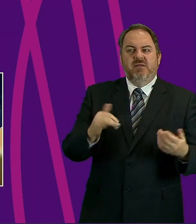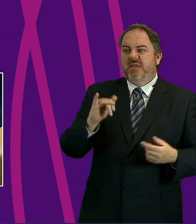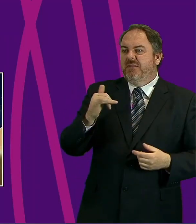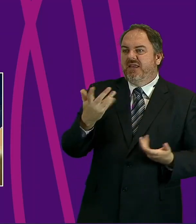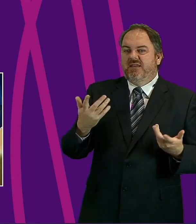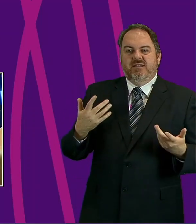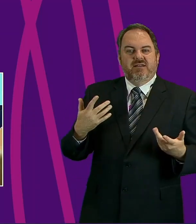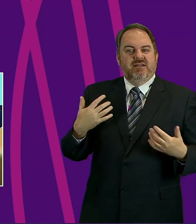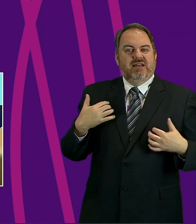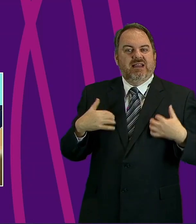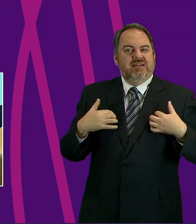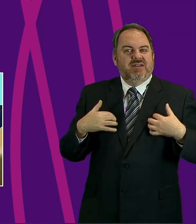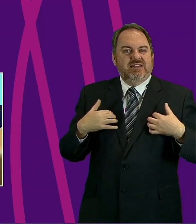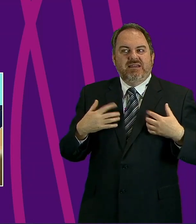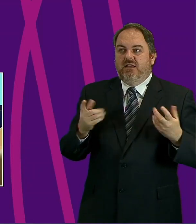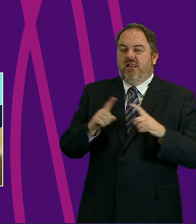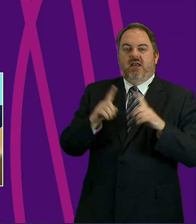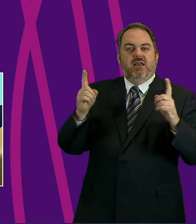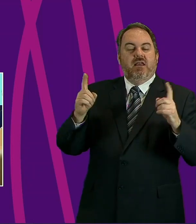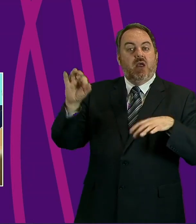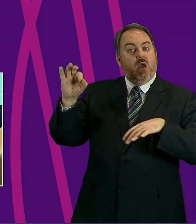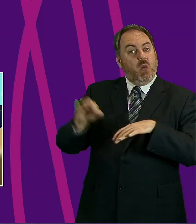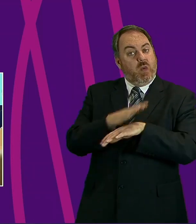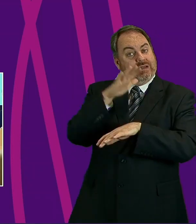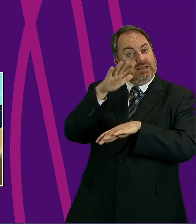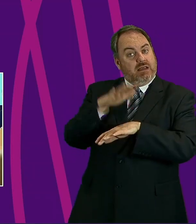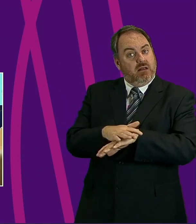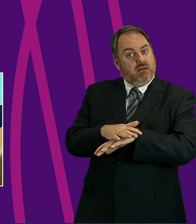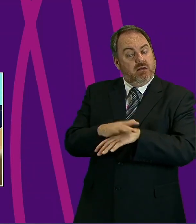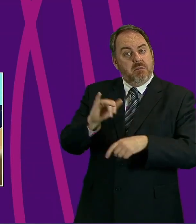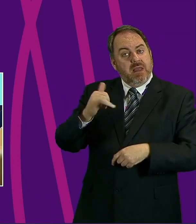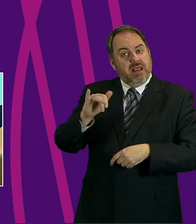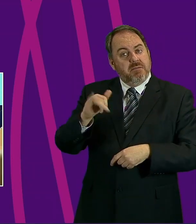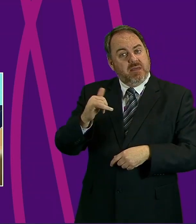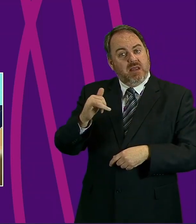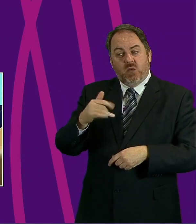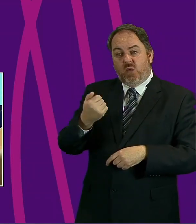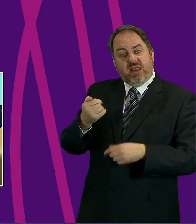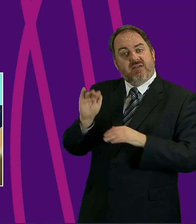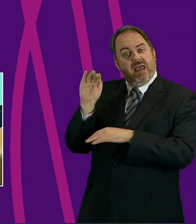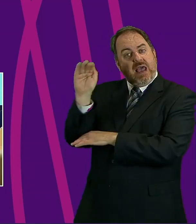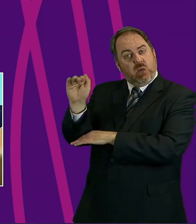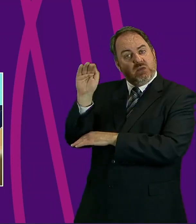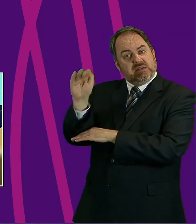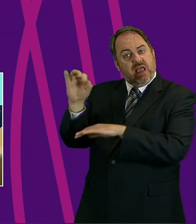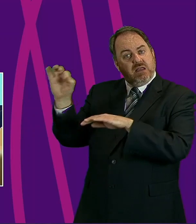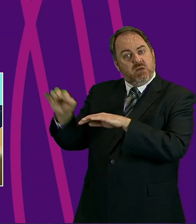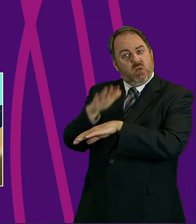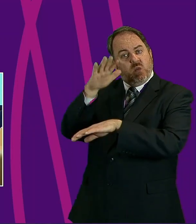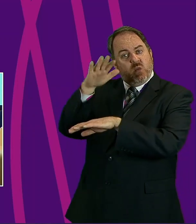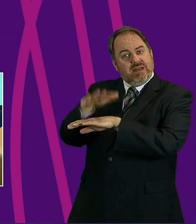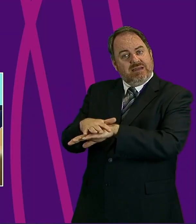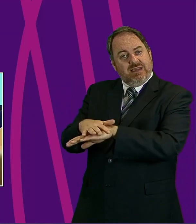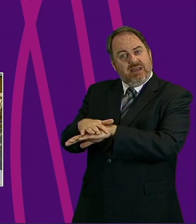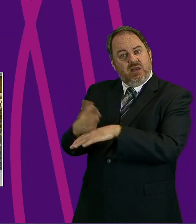place in either place, like a wedding. Would it be possible to lift the restrictions on weddings outside before necessarily